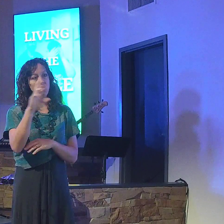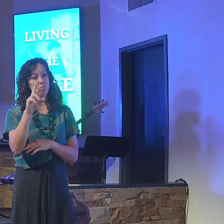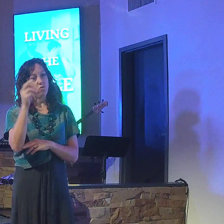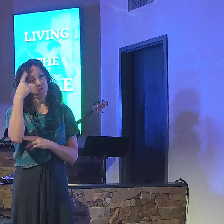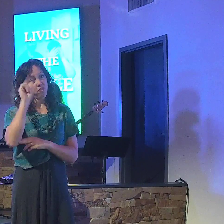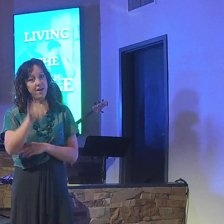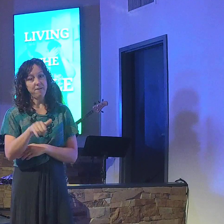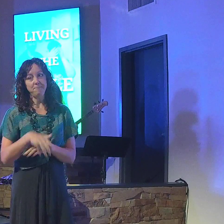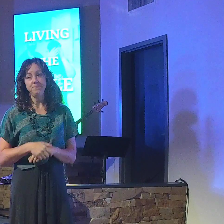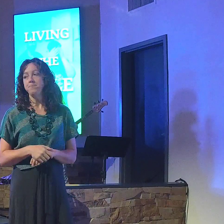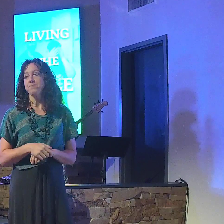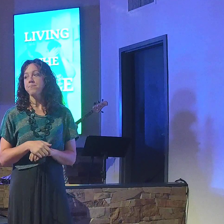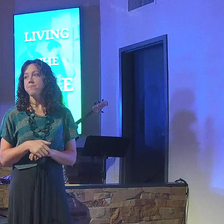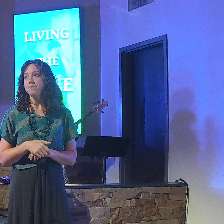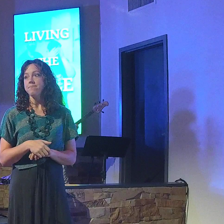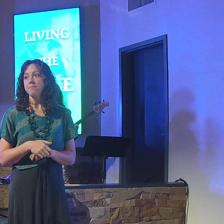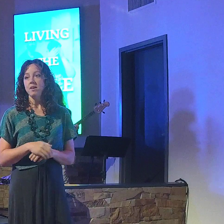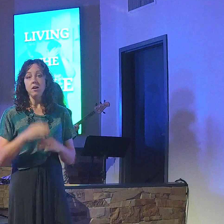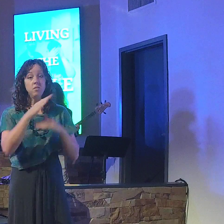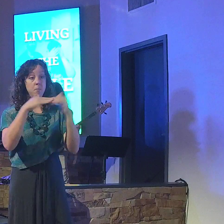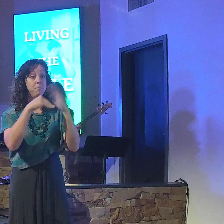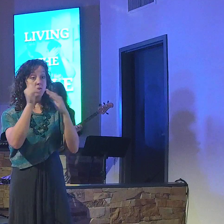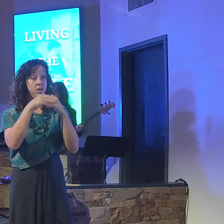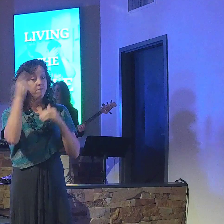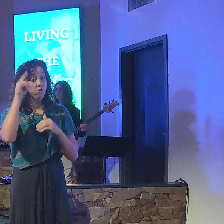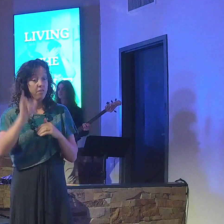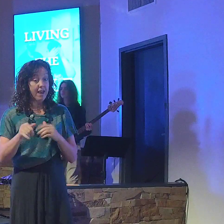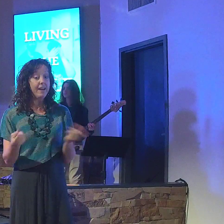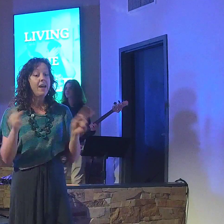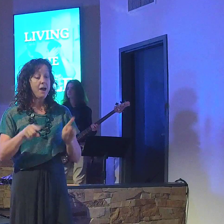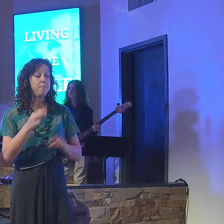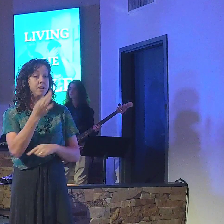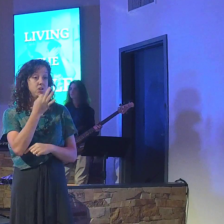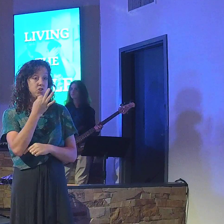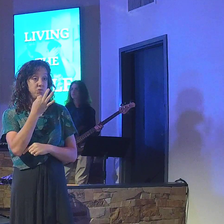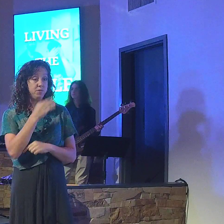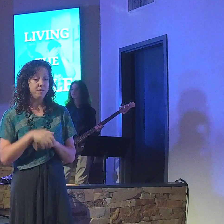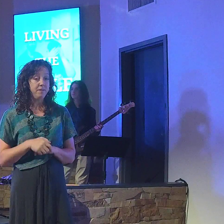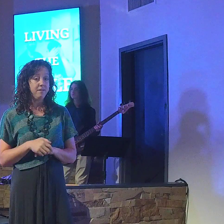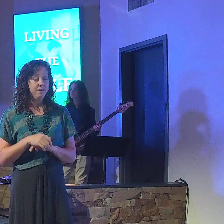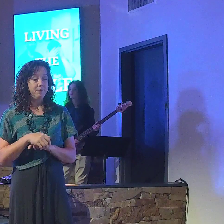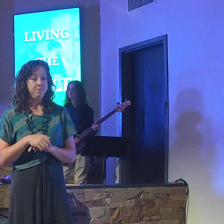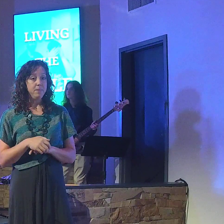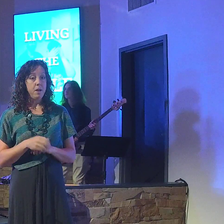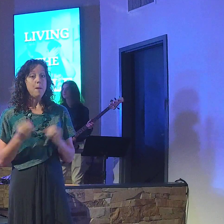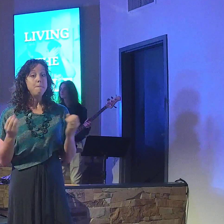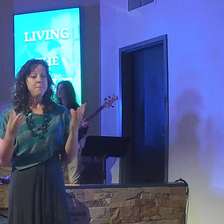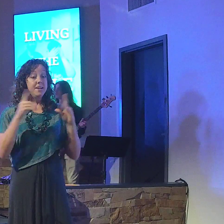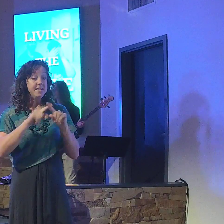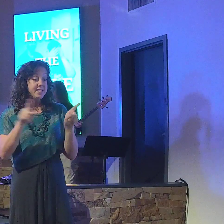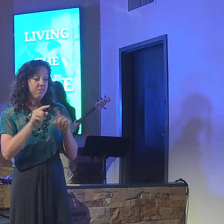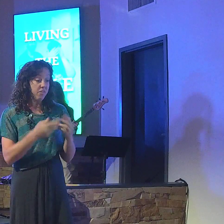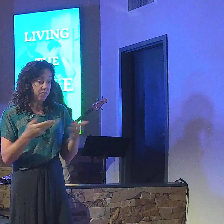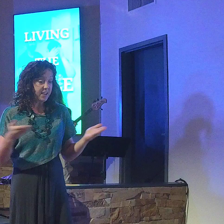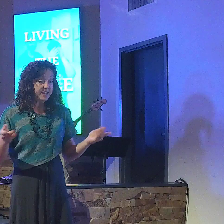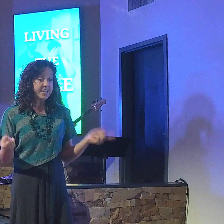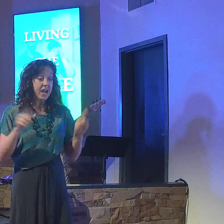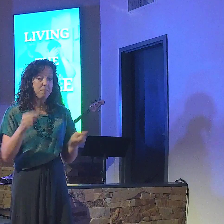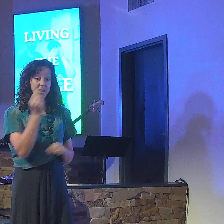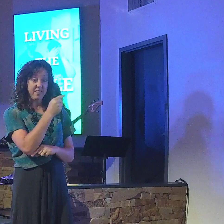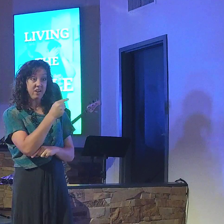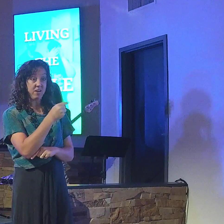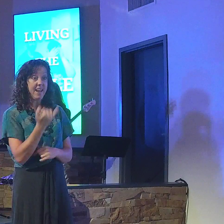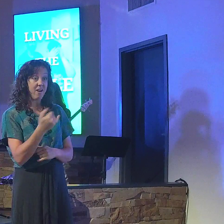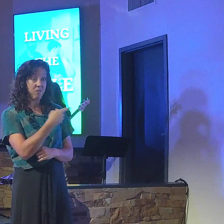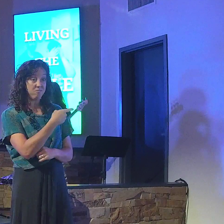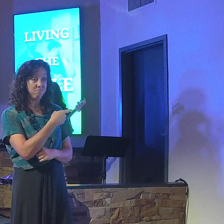have it. And so, but the construction is starting. If you have looked out in the field today, you notice that we've already started staking out the city and getting